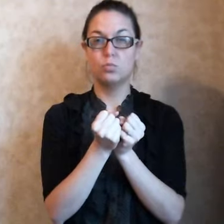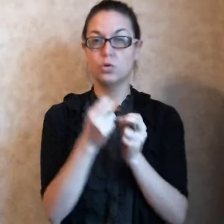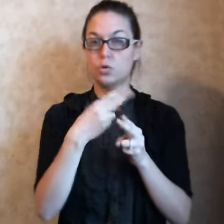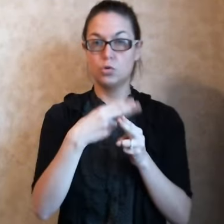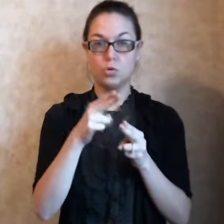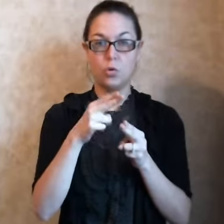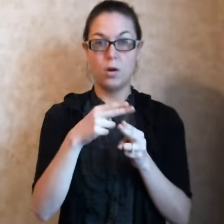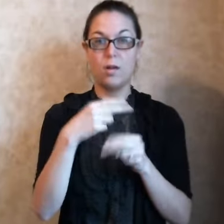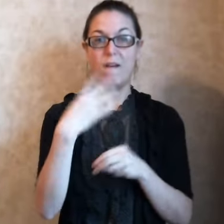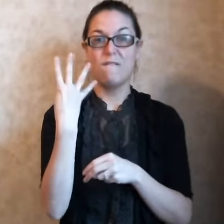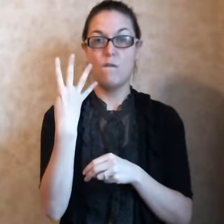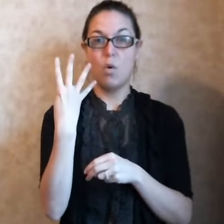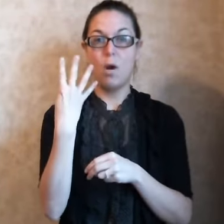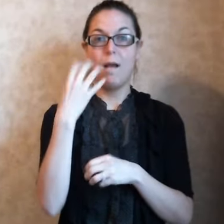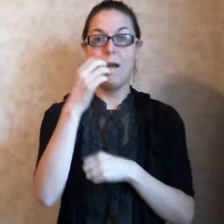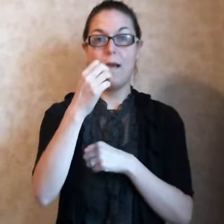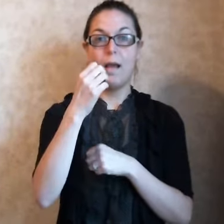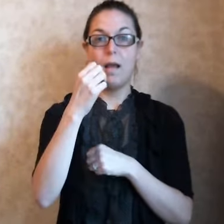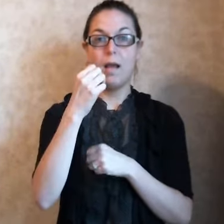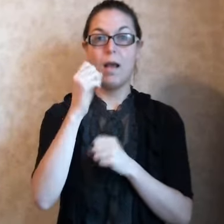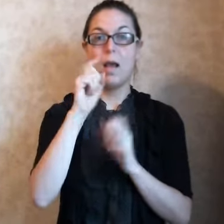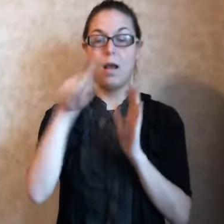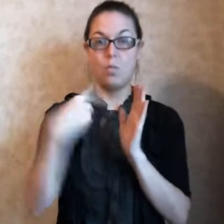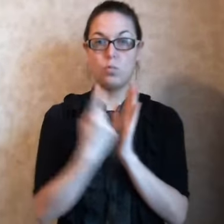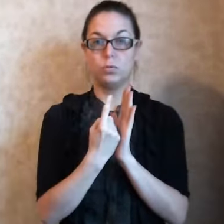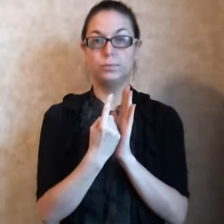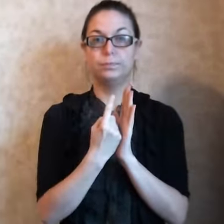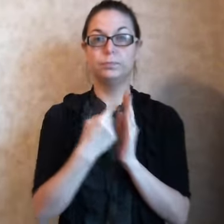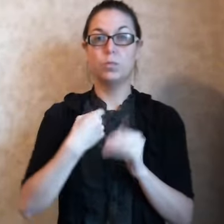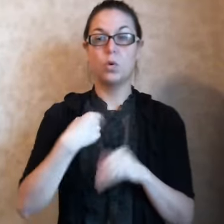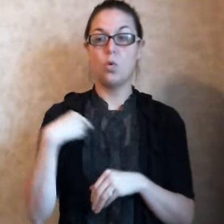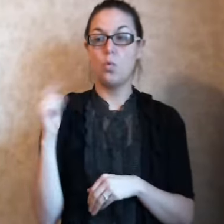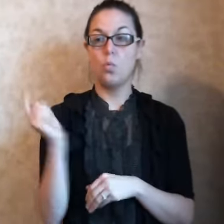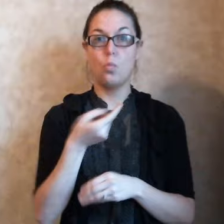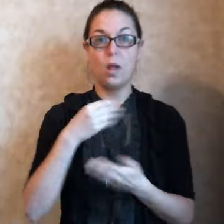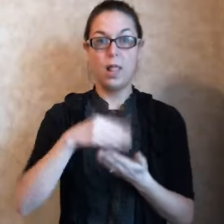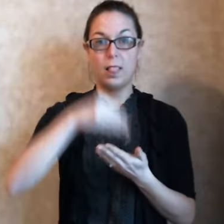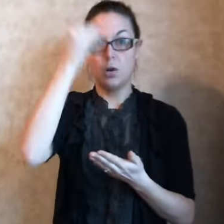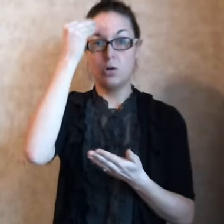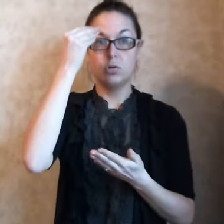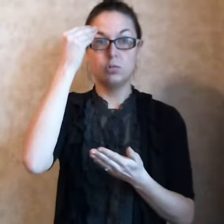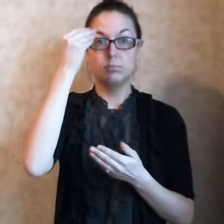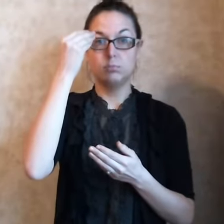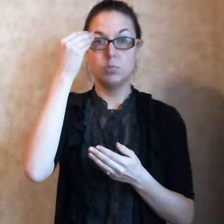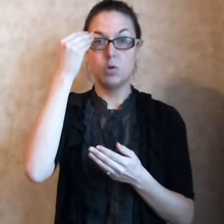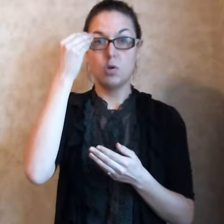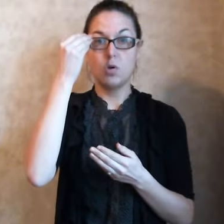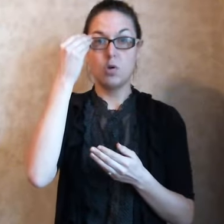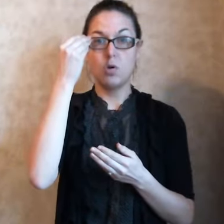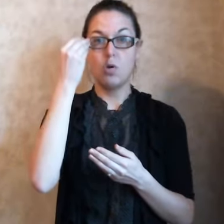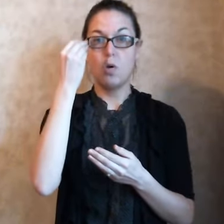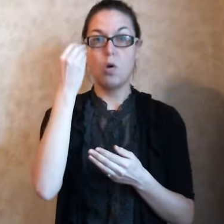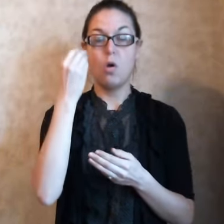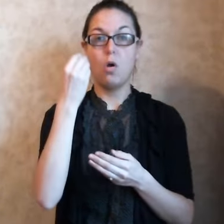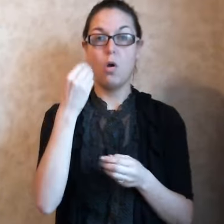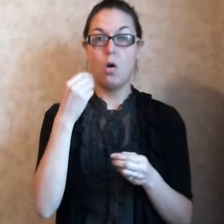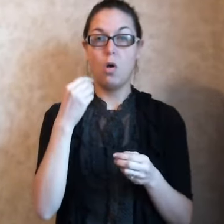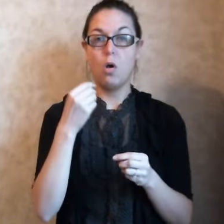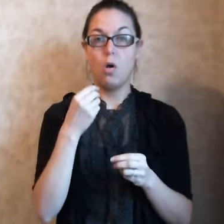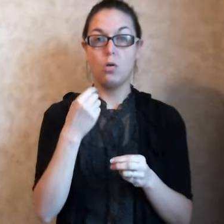we learned almost all of the system, but it was a little